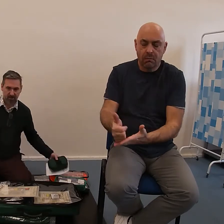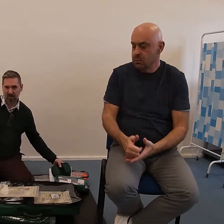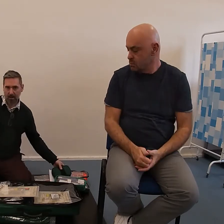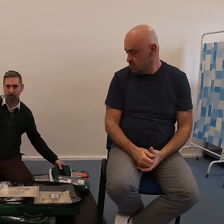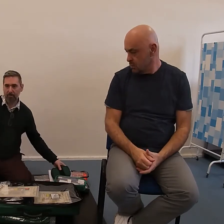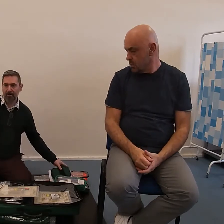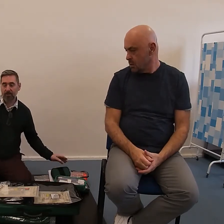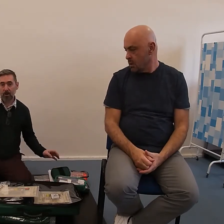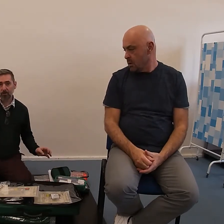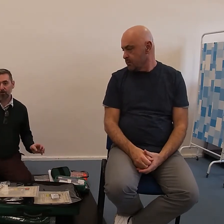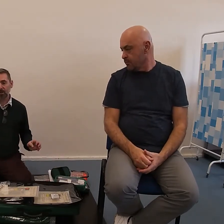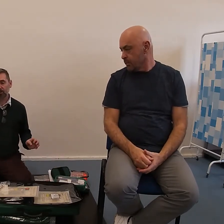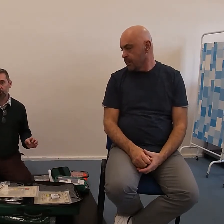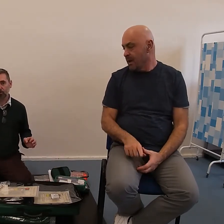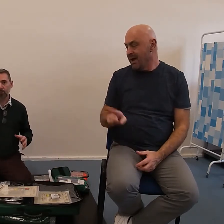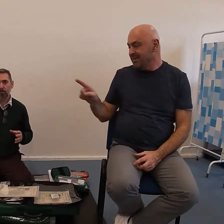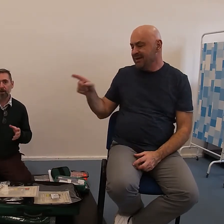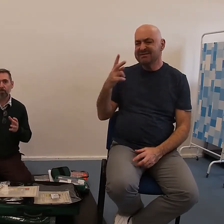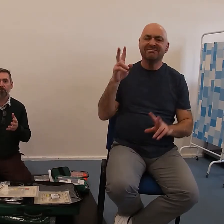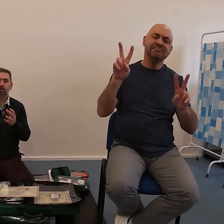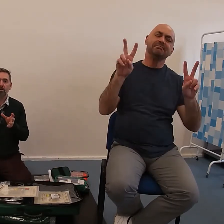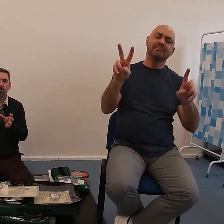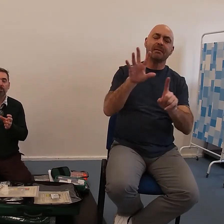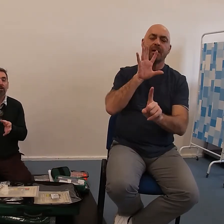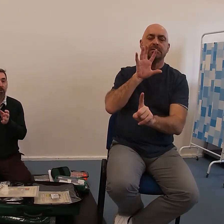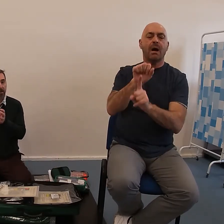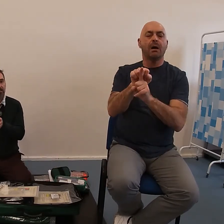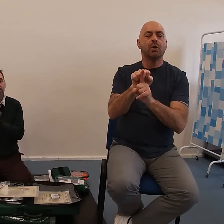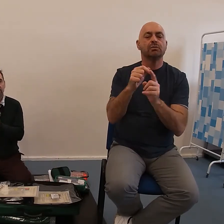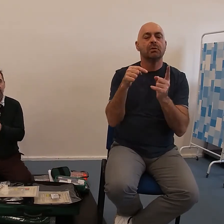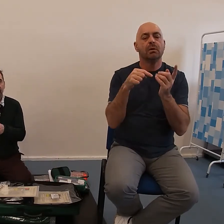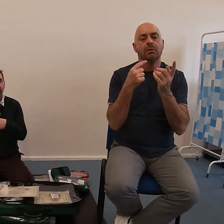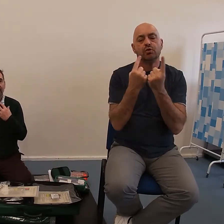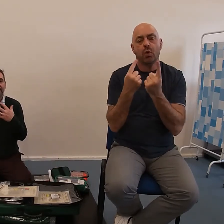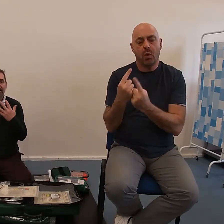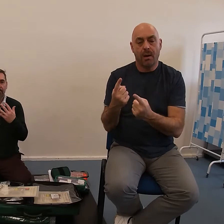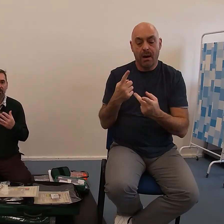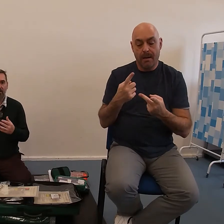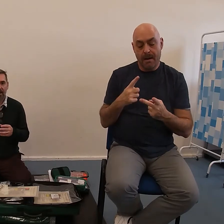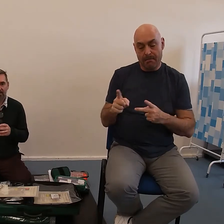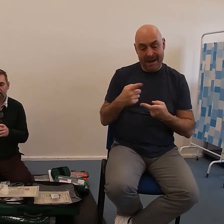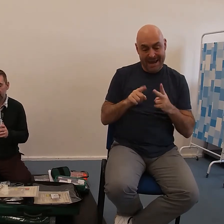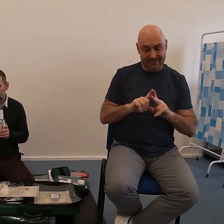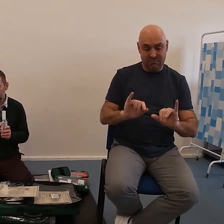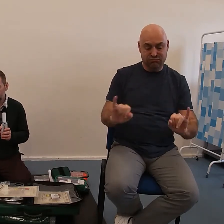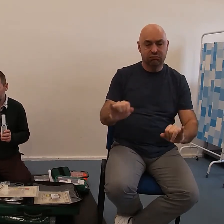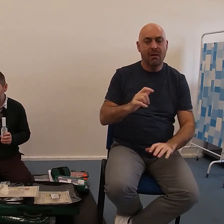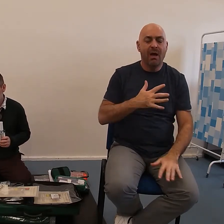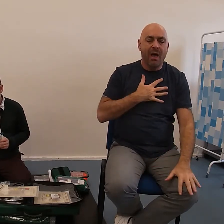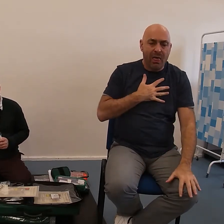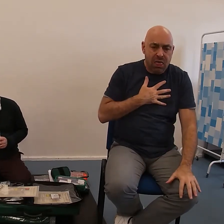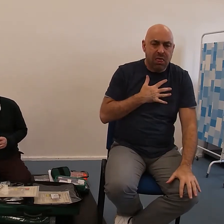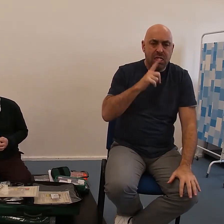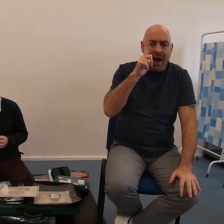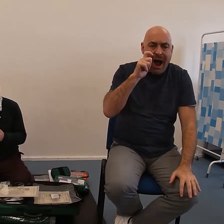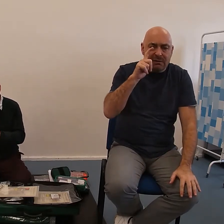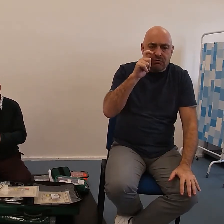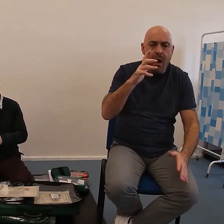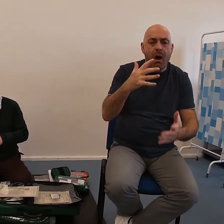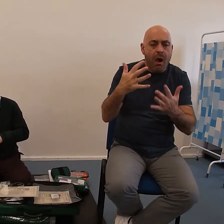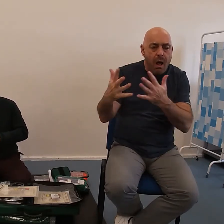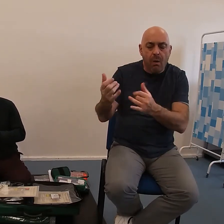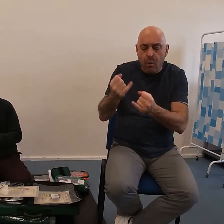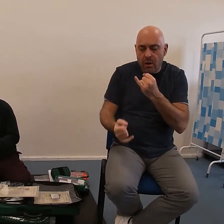So this is primarily a diagnostic tool, but we would use or need to use it in an exacerbation of asthma type situation.